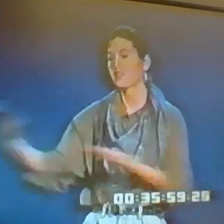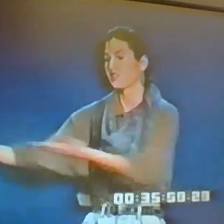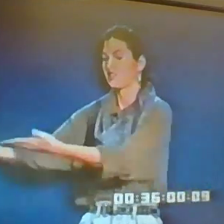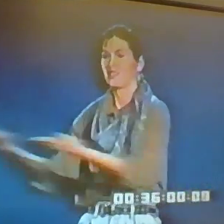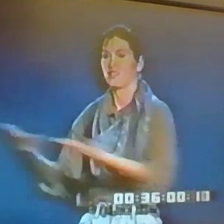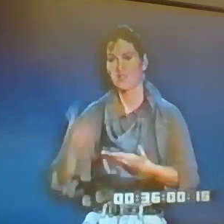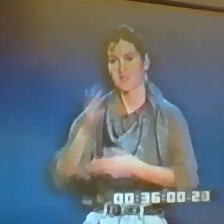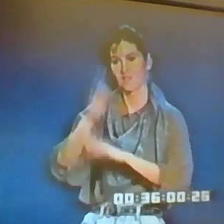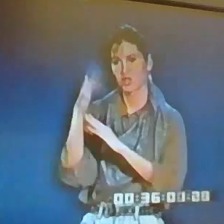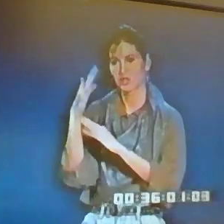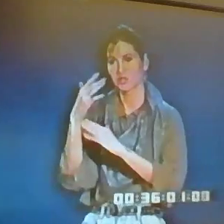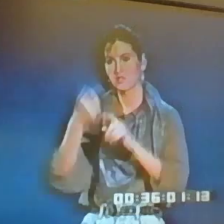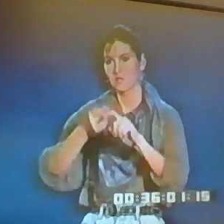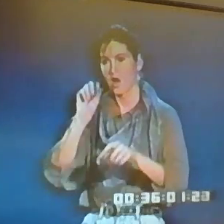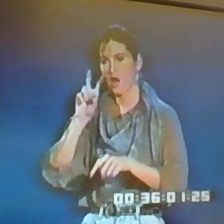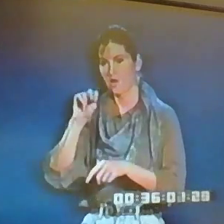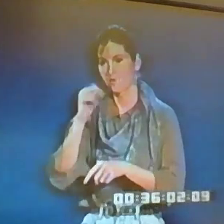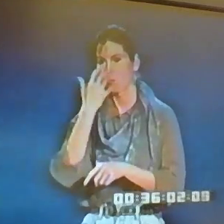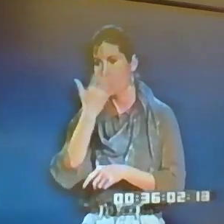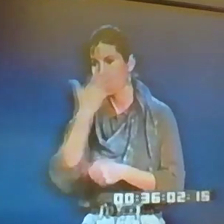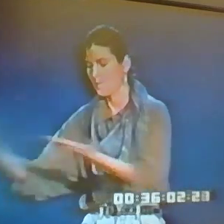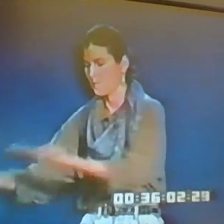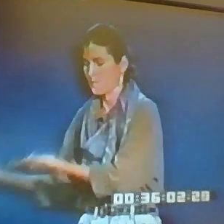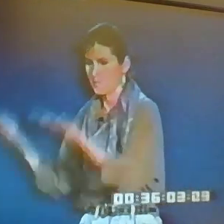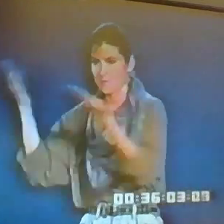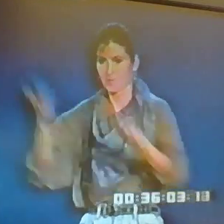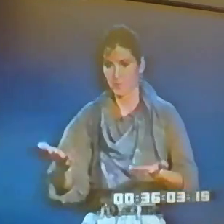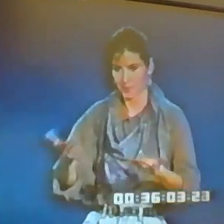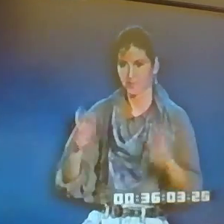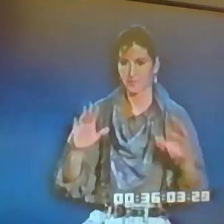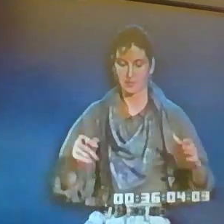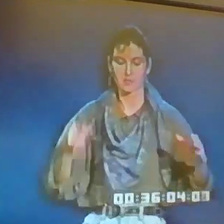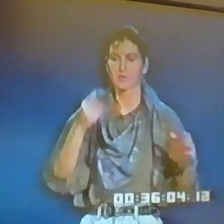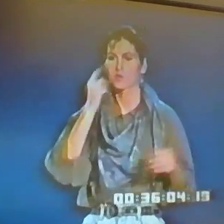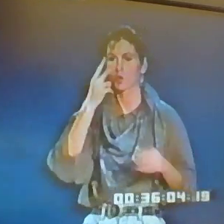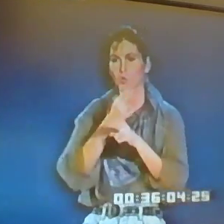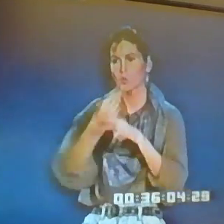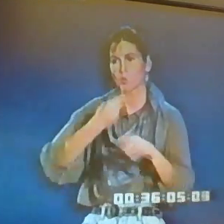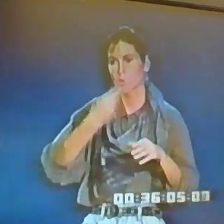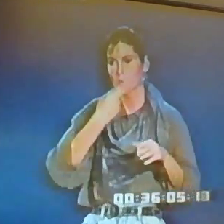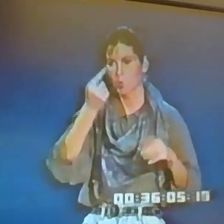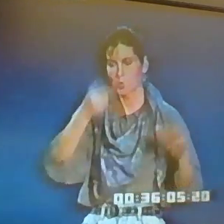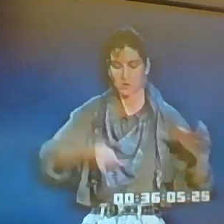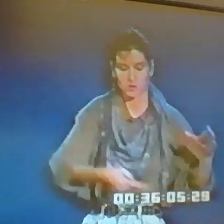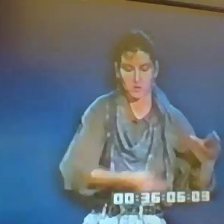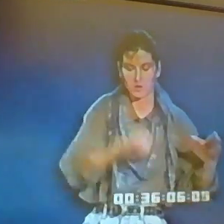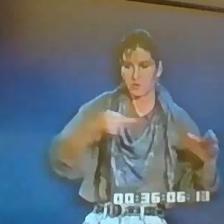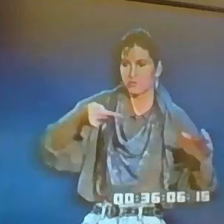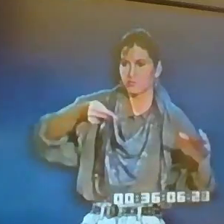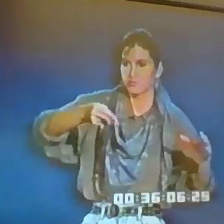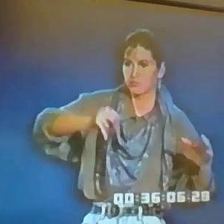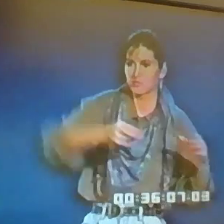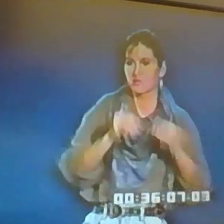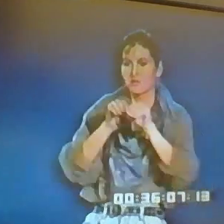Once you let that simmer for about 15 or 20 minutes, you can then take the fish out